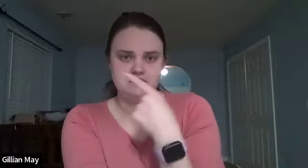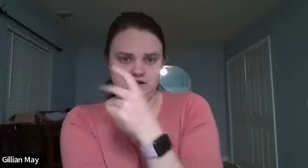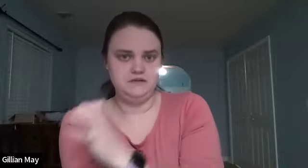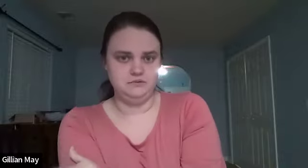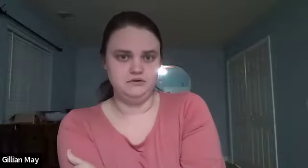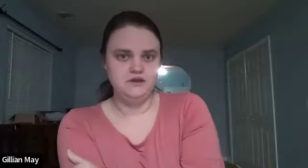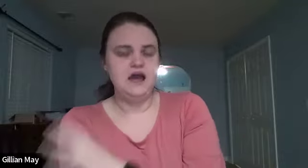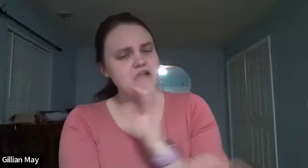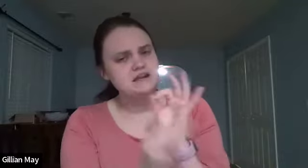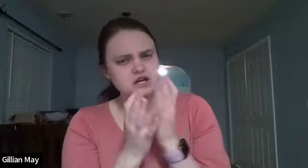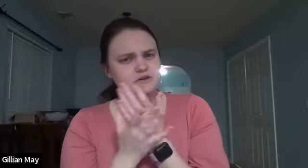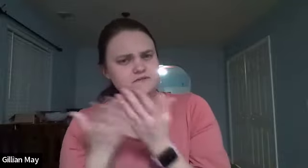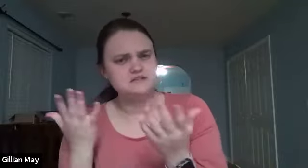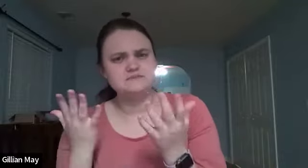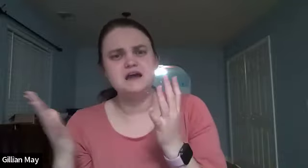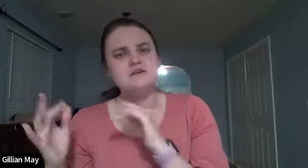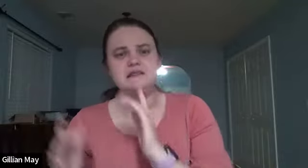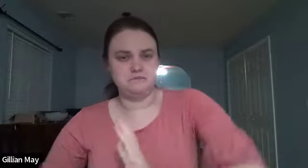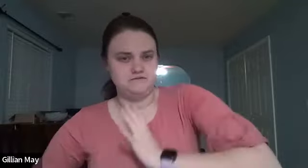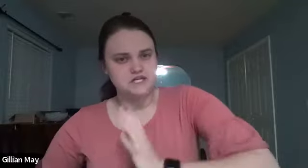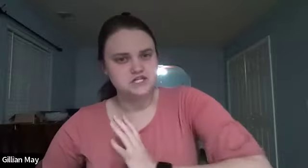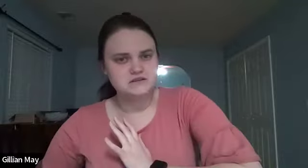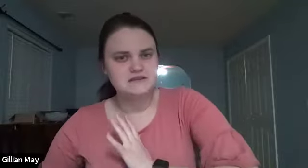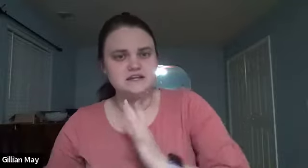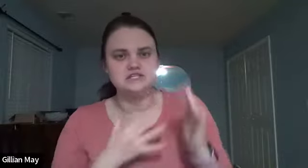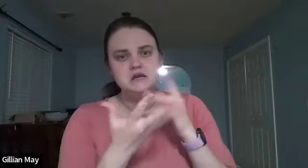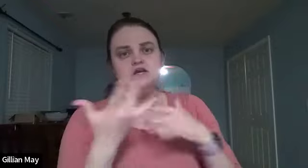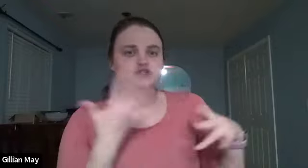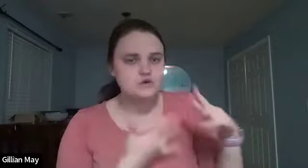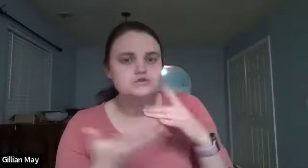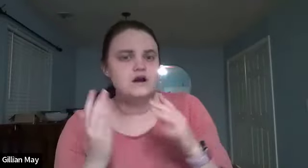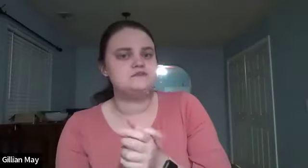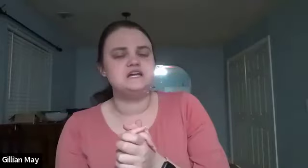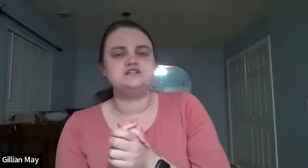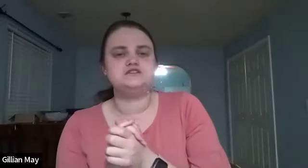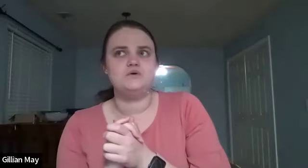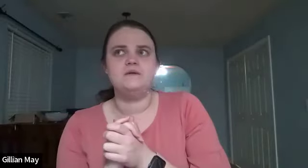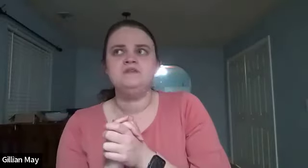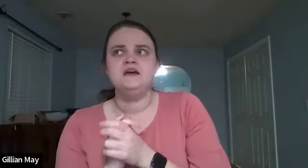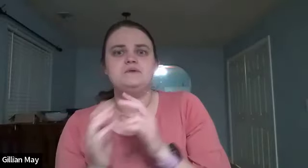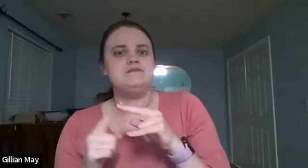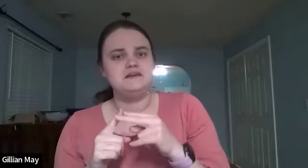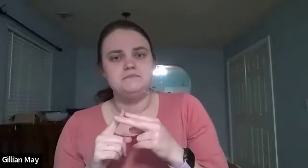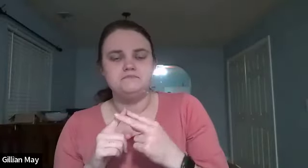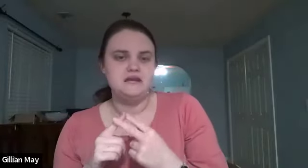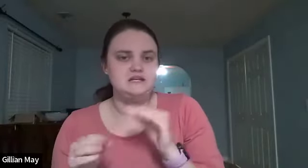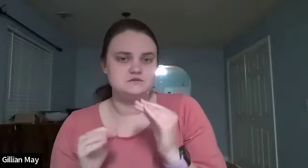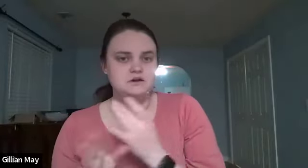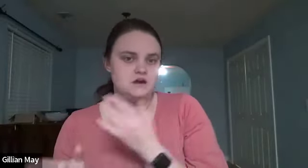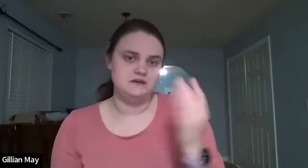hearing people. I've had to interpret a few times, not really like professionally, like just social conversations, or if we have like a maintenance worker come in to